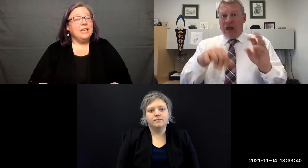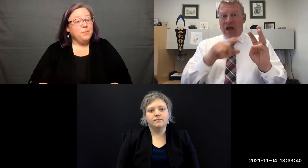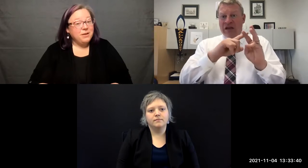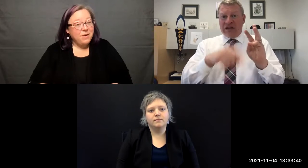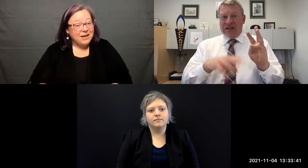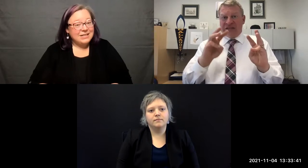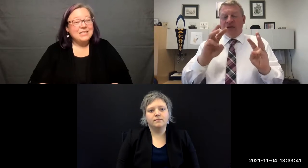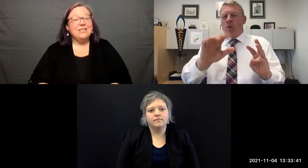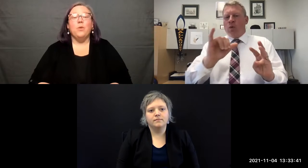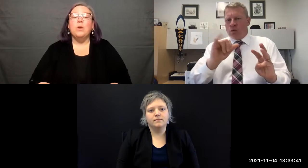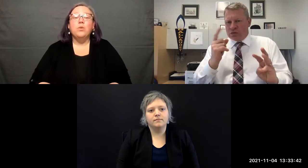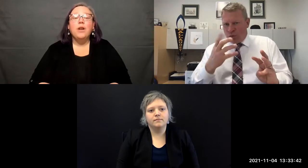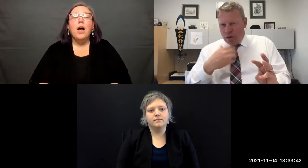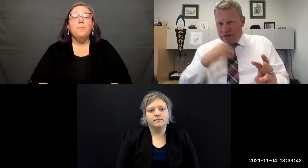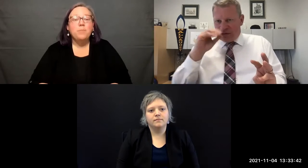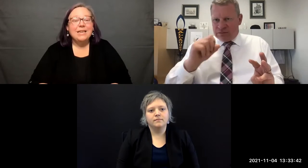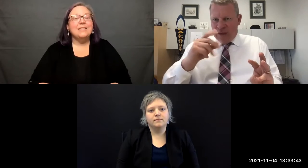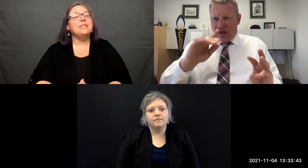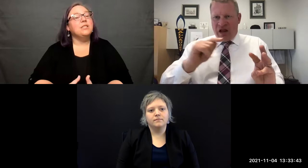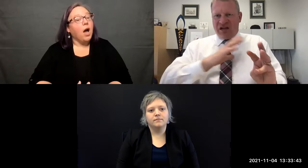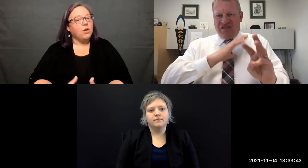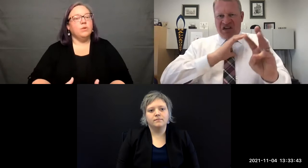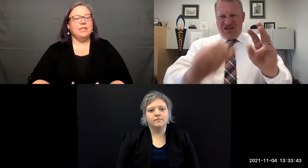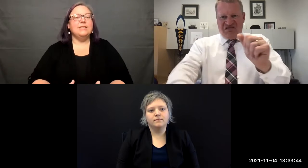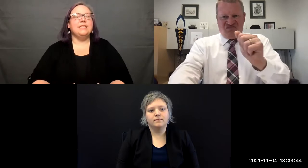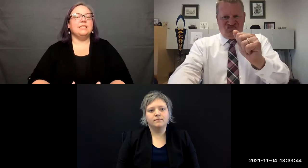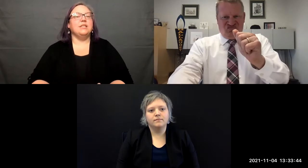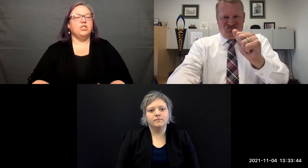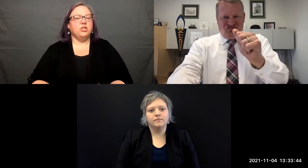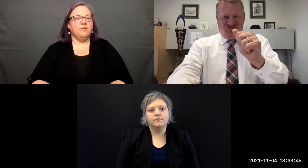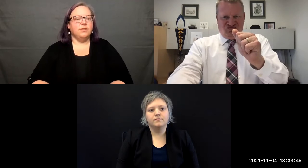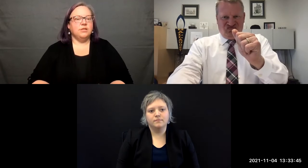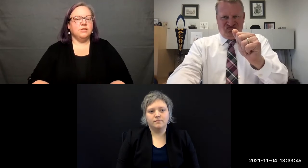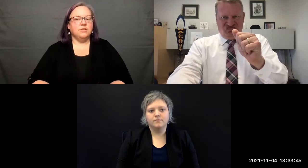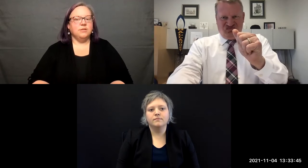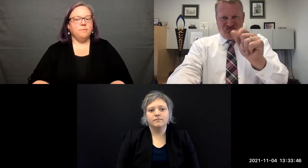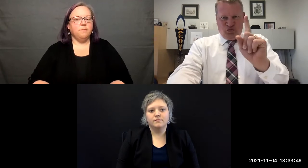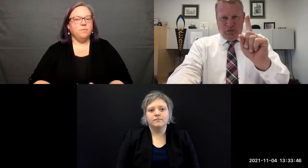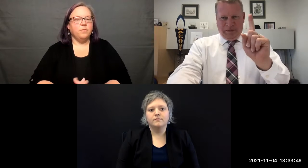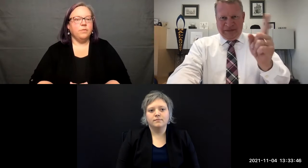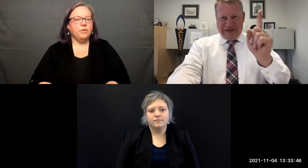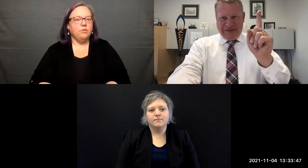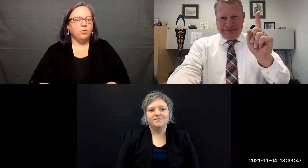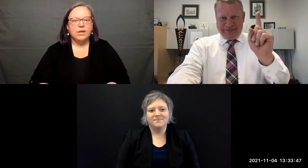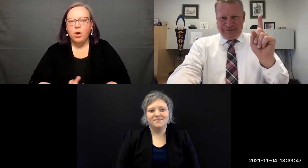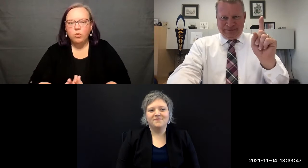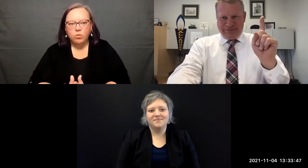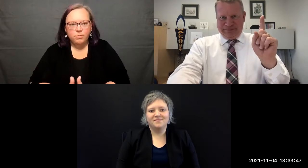Keeping in mind that we will not be stuck with these 6 initiatives the full time. Oh, one moment,